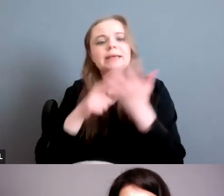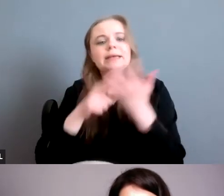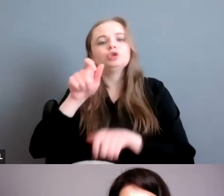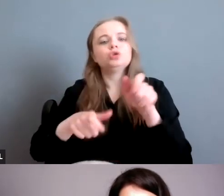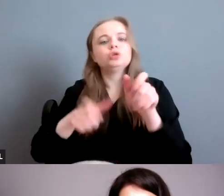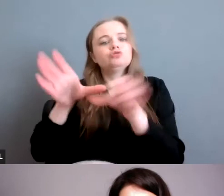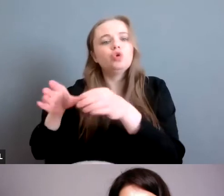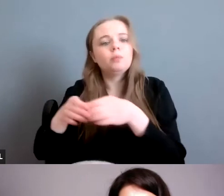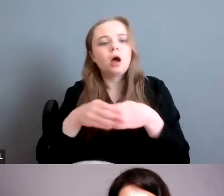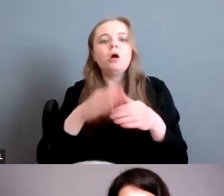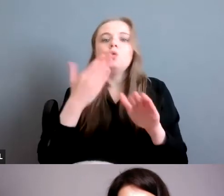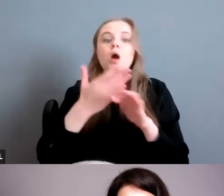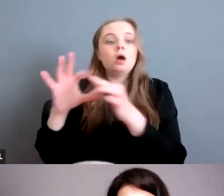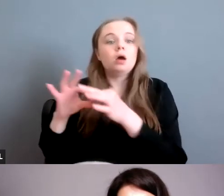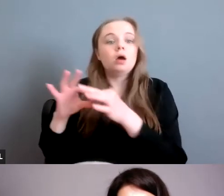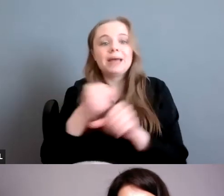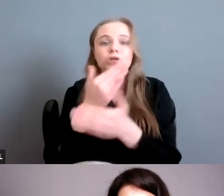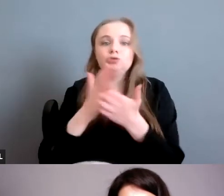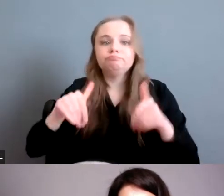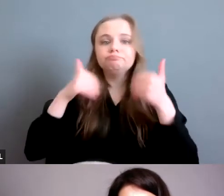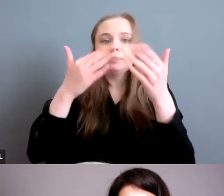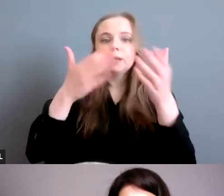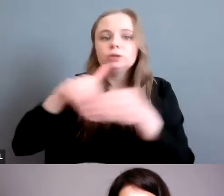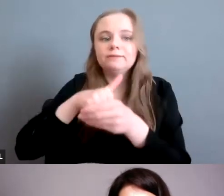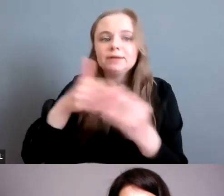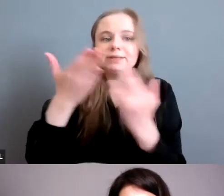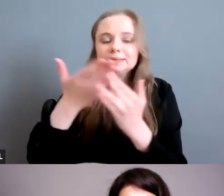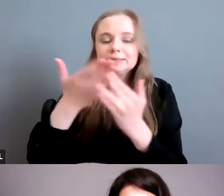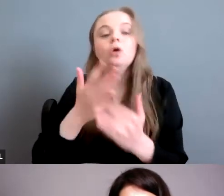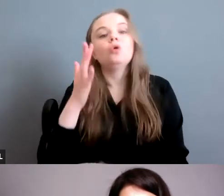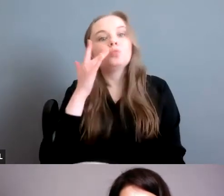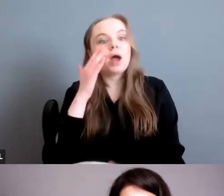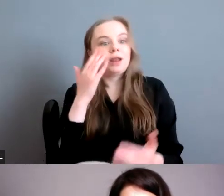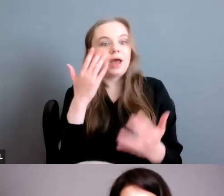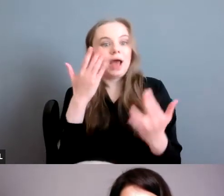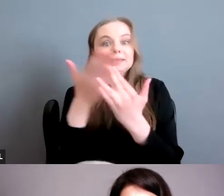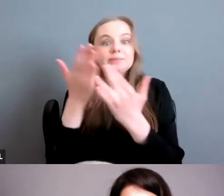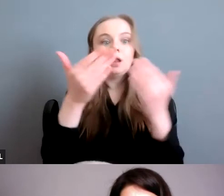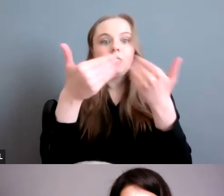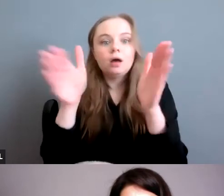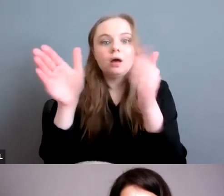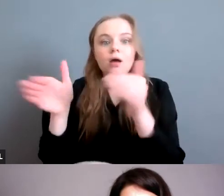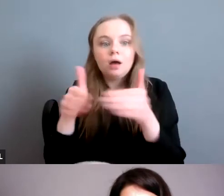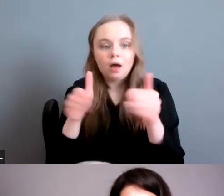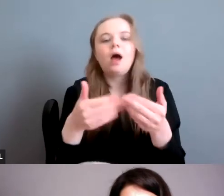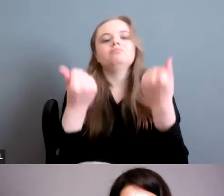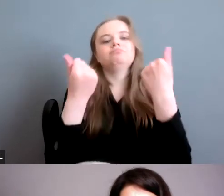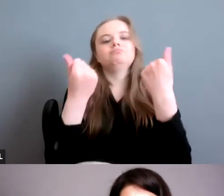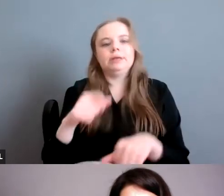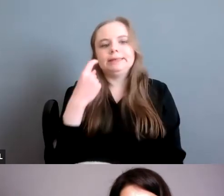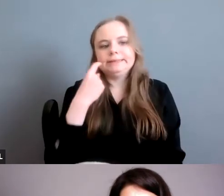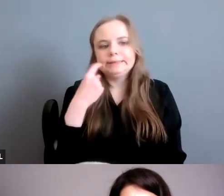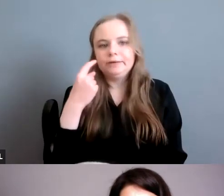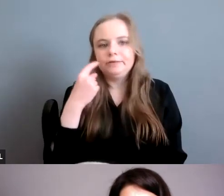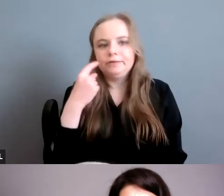inclusive as possible. Because when we make things as accessible as possible for those who are the most affected, we make things easier and more accessible